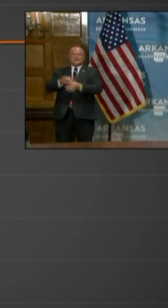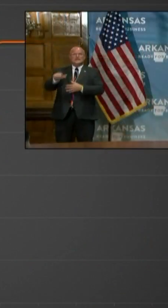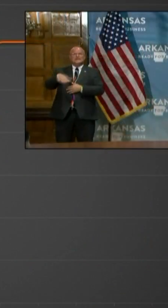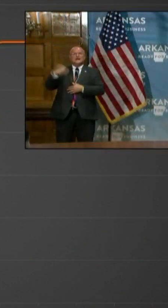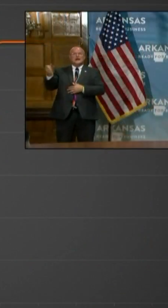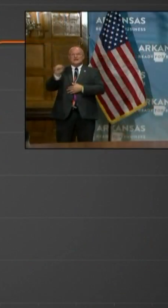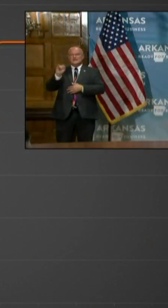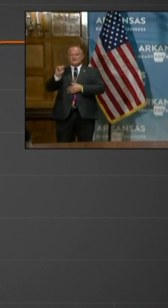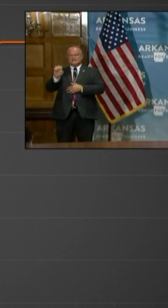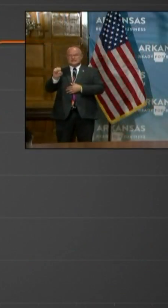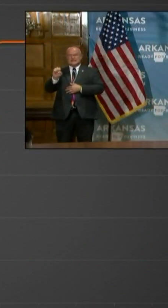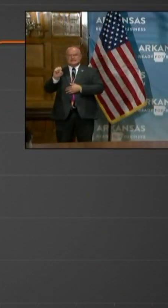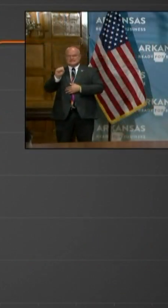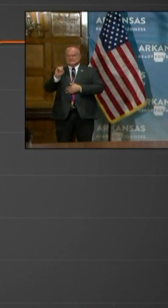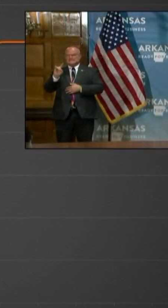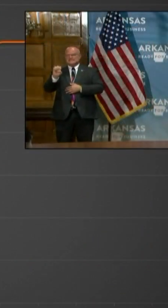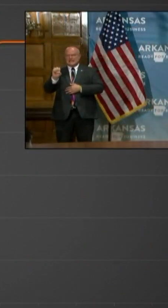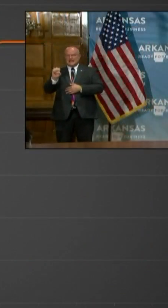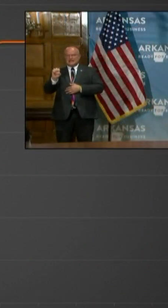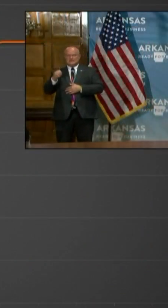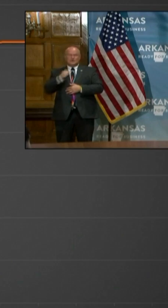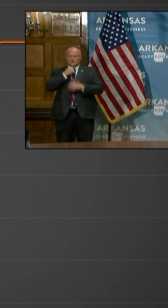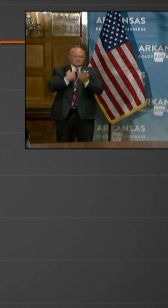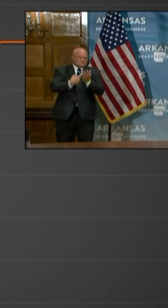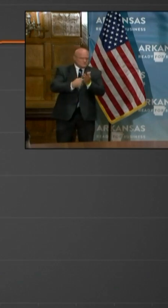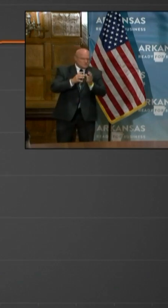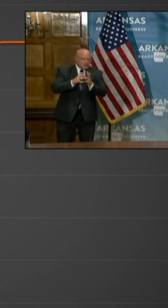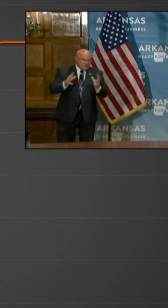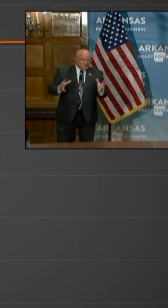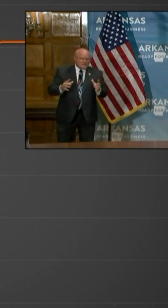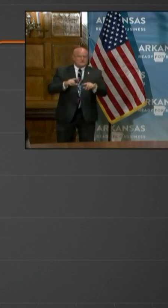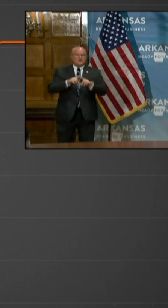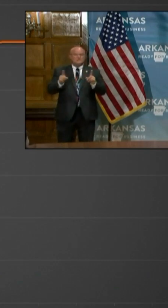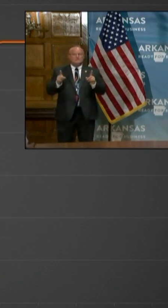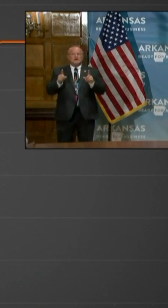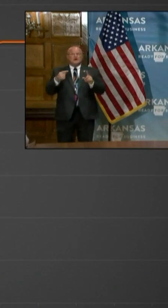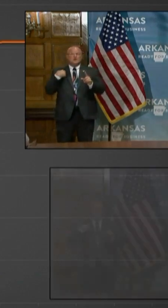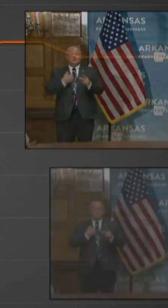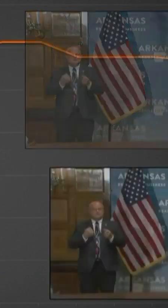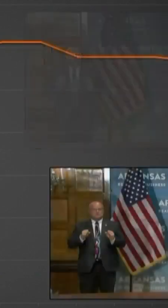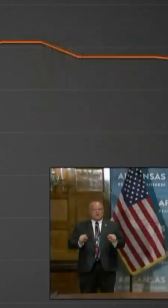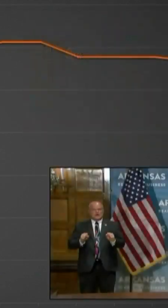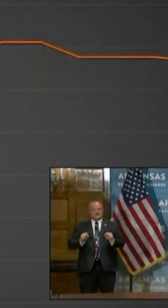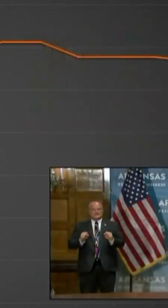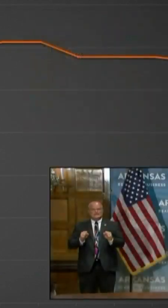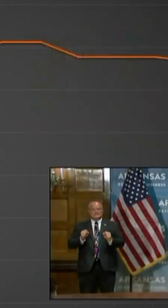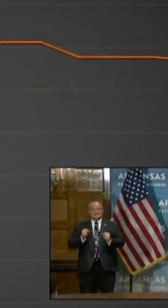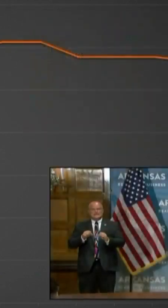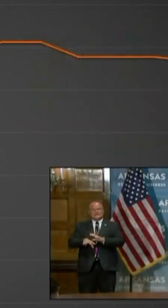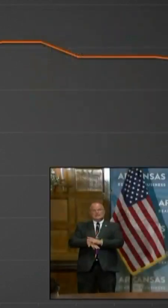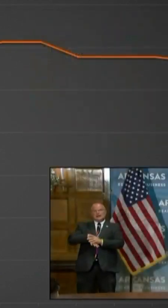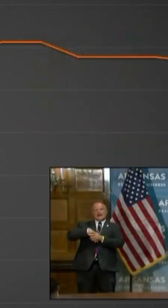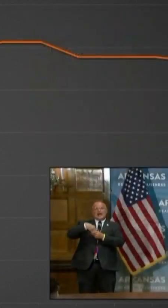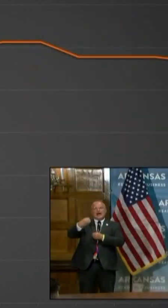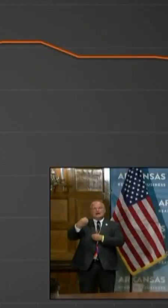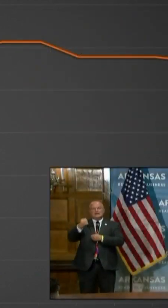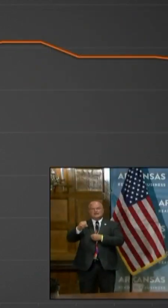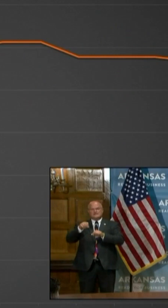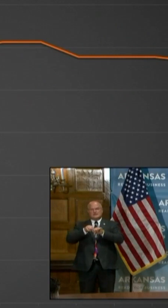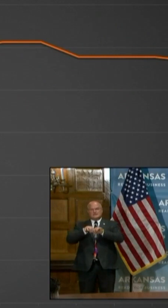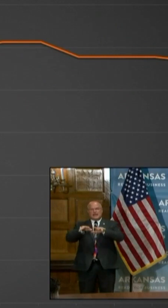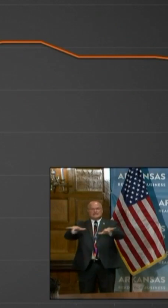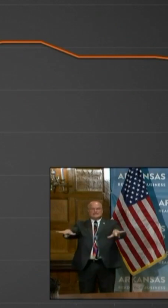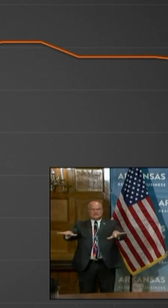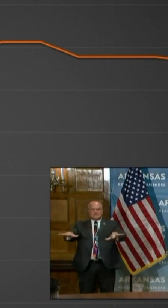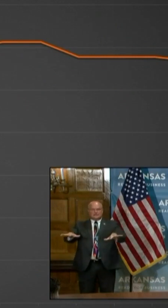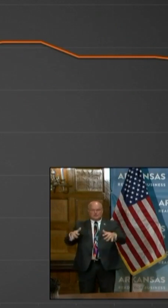other side of our crisis that we don't talk about that much, but we're trying to come out of a pandemic. We're still in